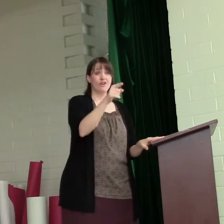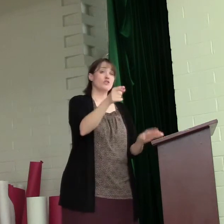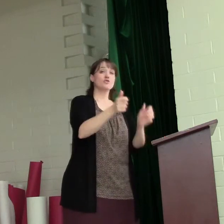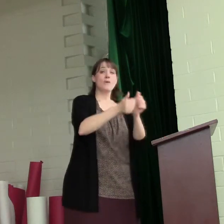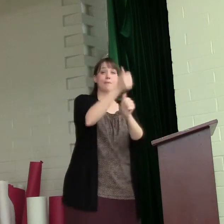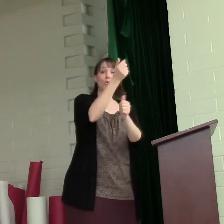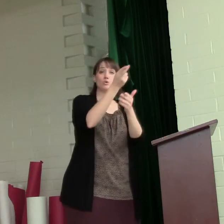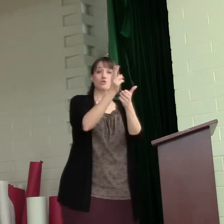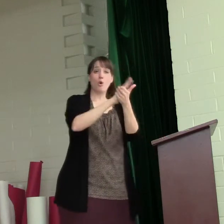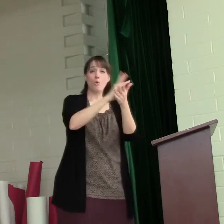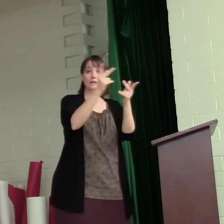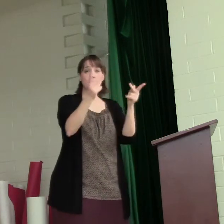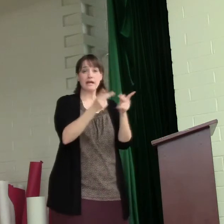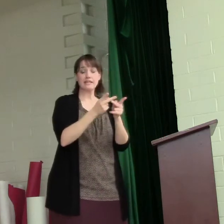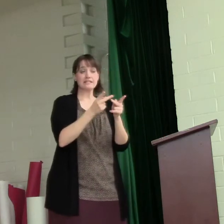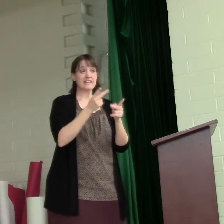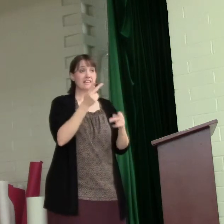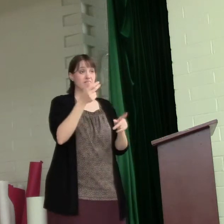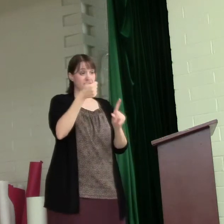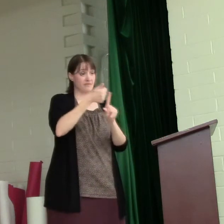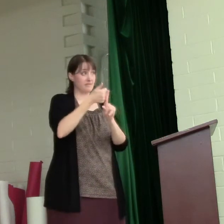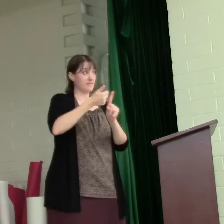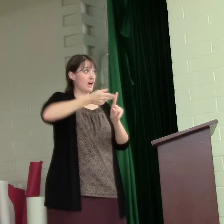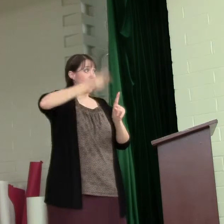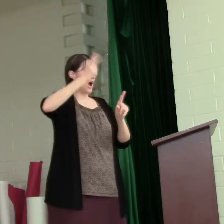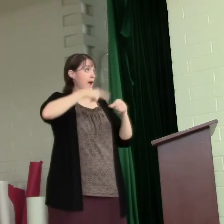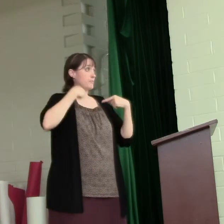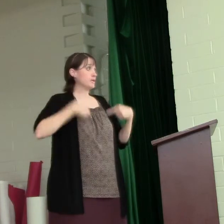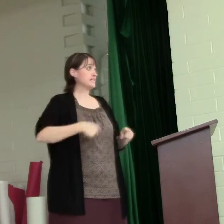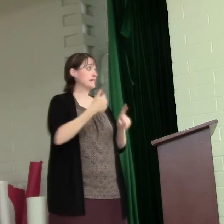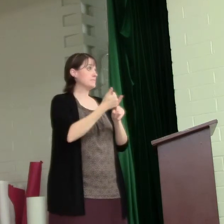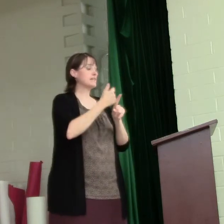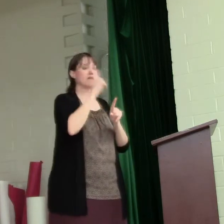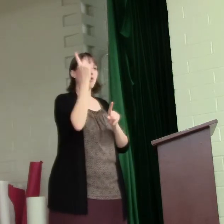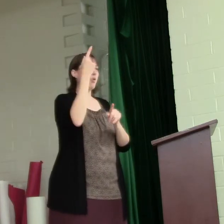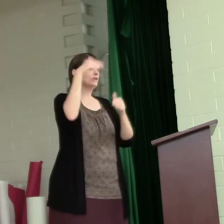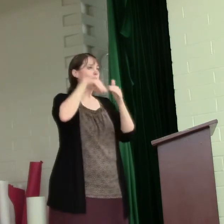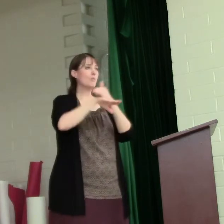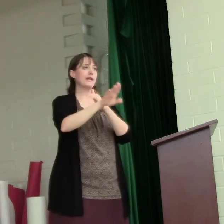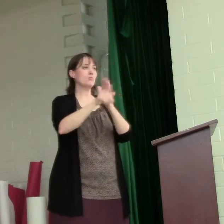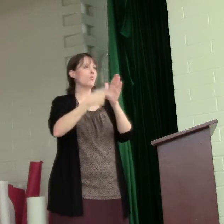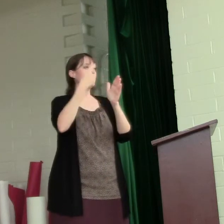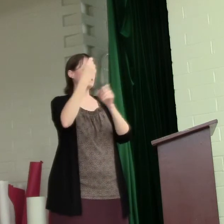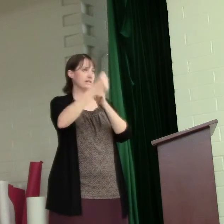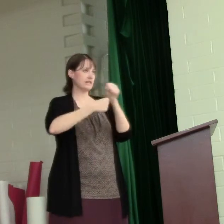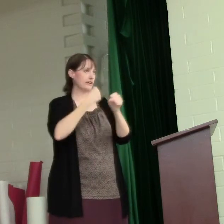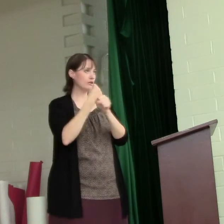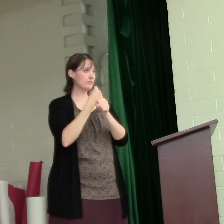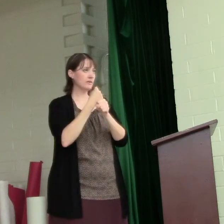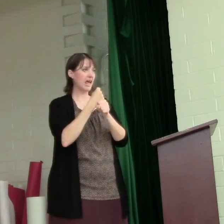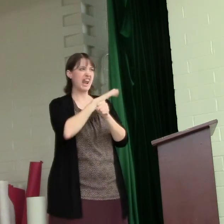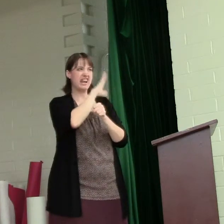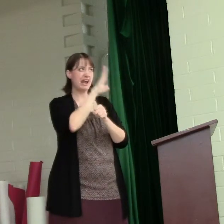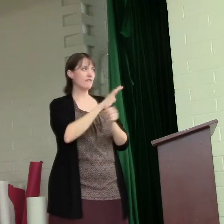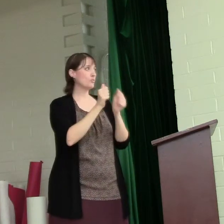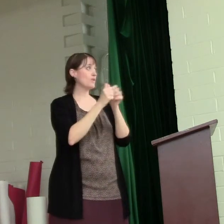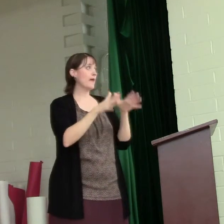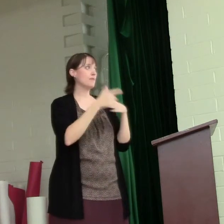So that most holy place, even the high priest himself, only went in once a year and never without